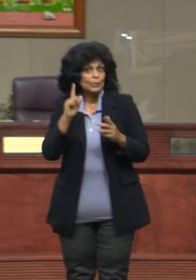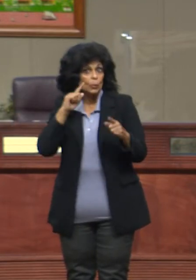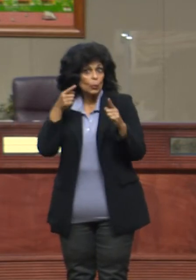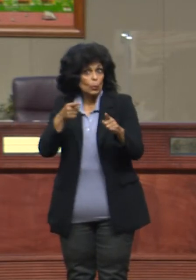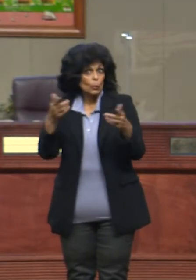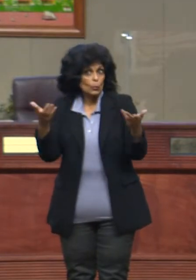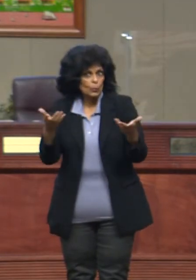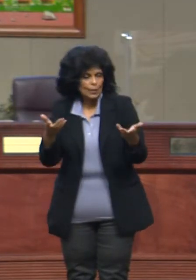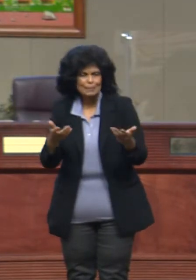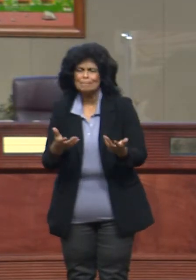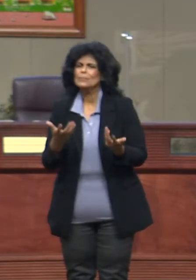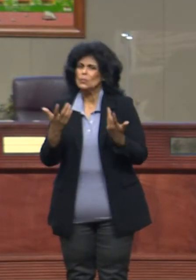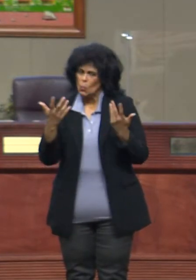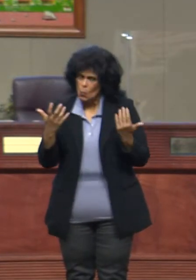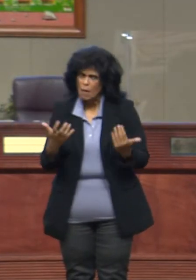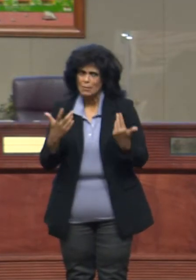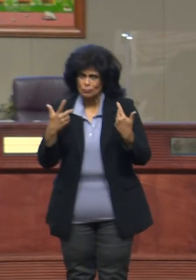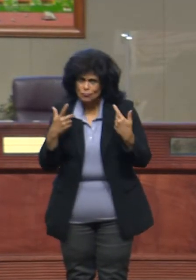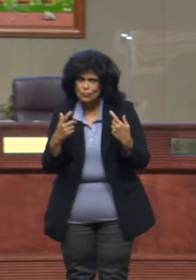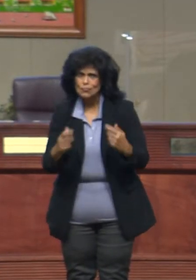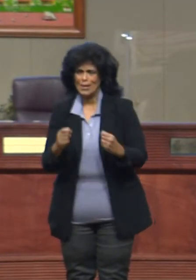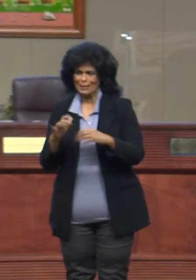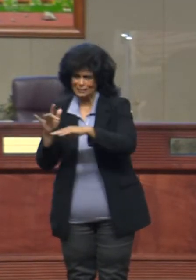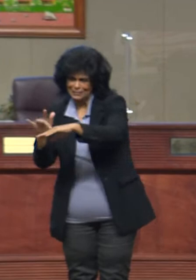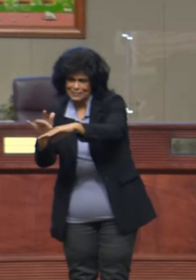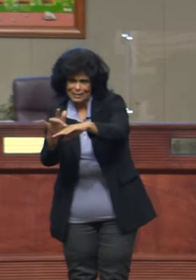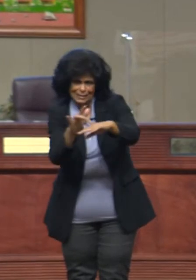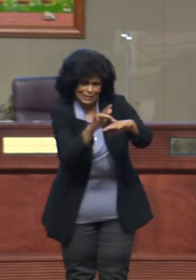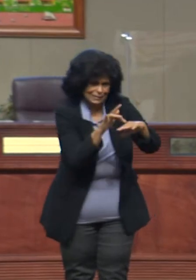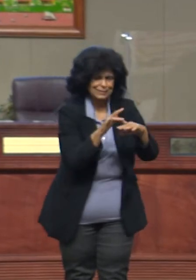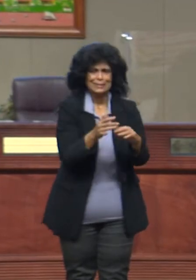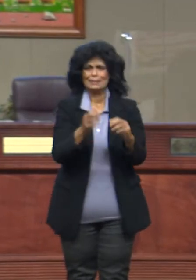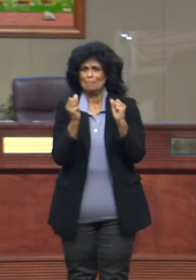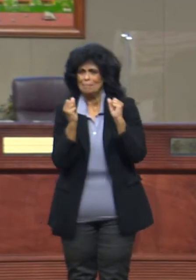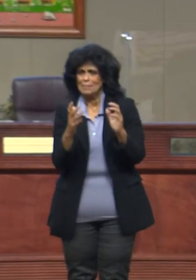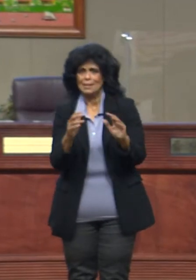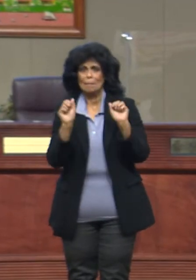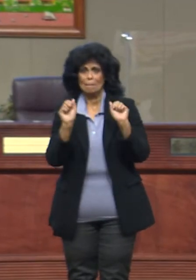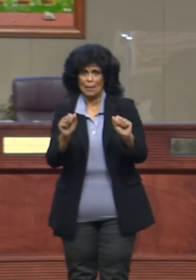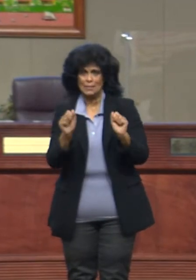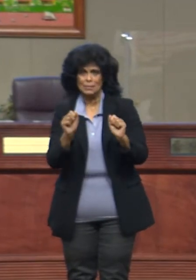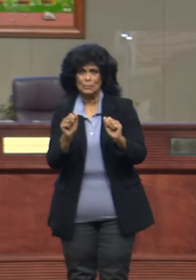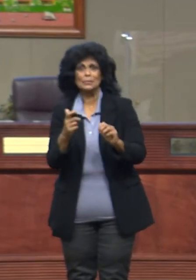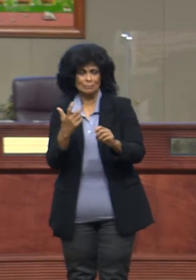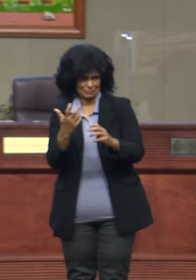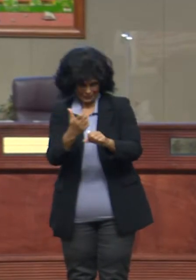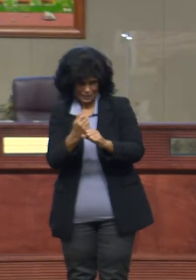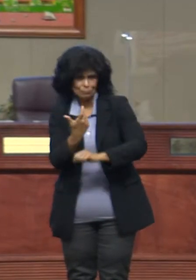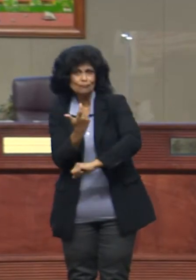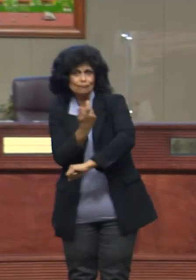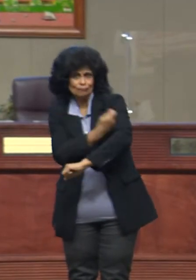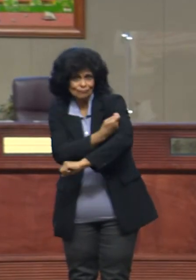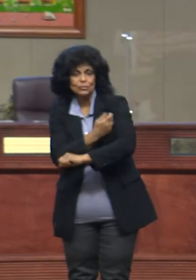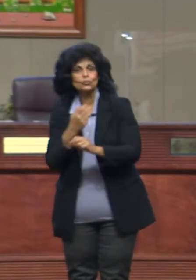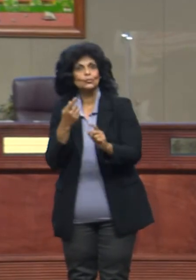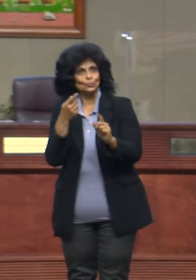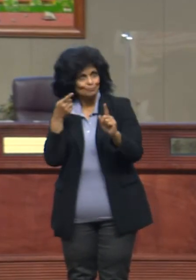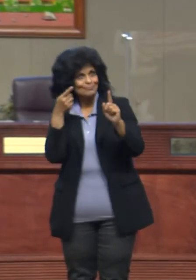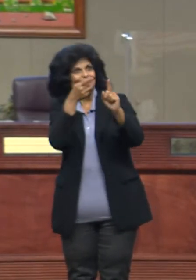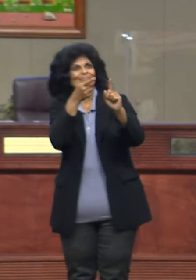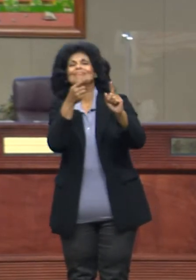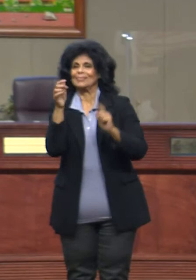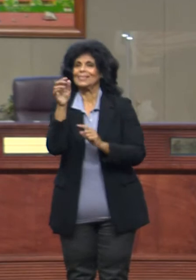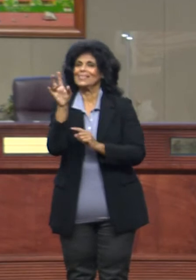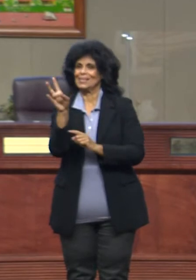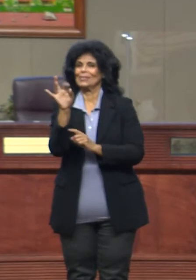can, striving to reach that goal of 79 or 80%. Number two, to continue to offer